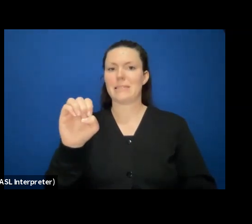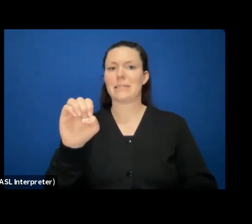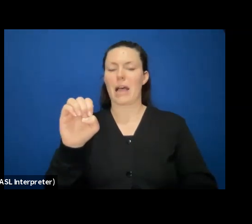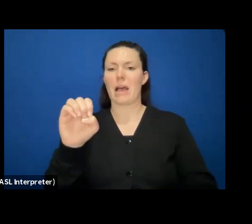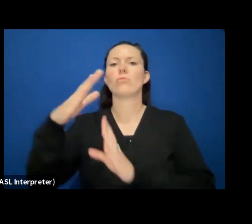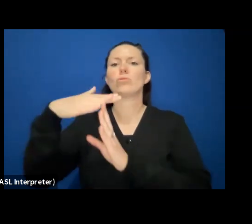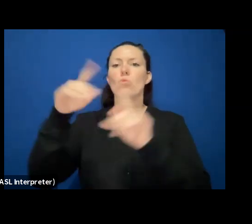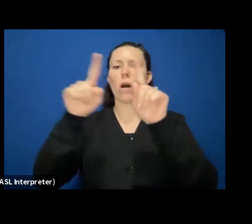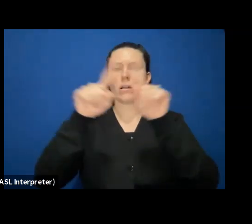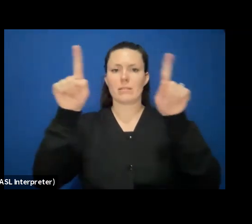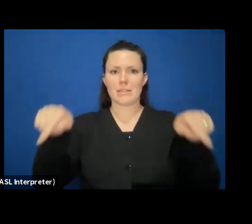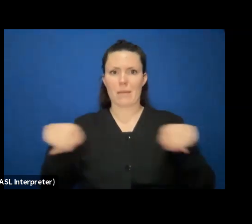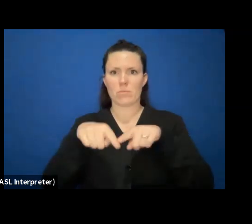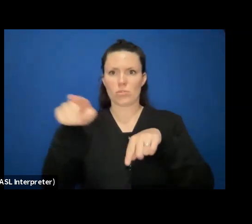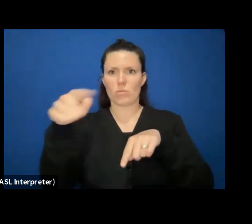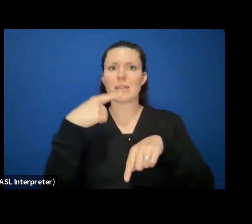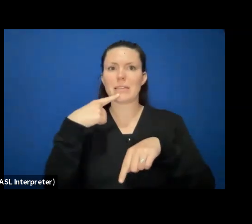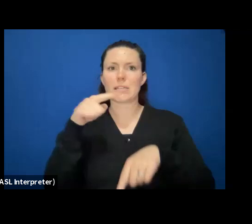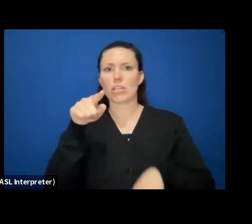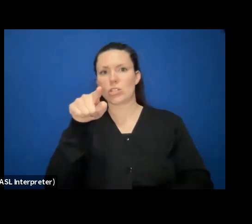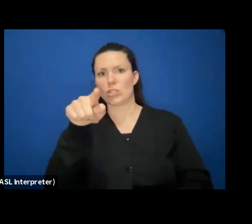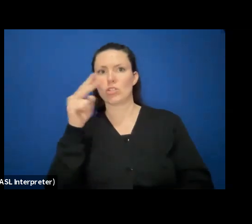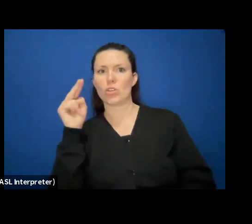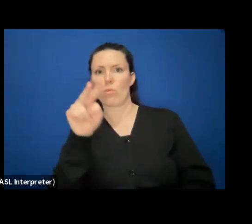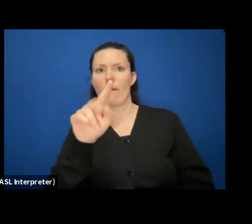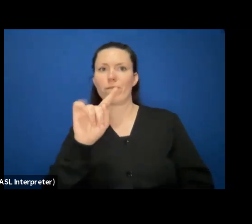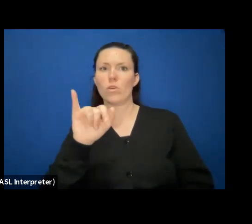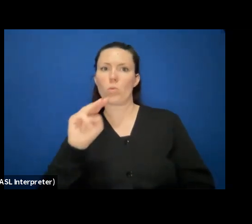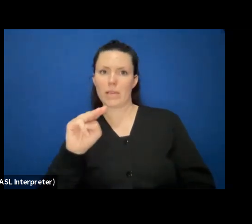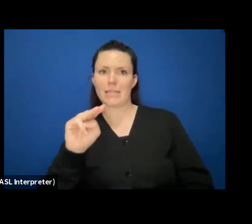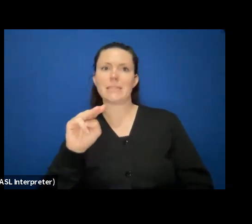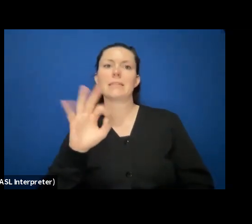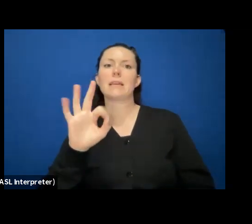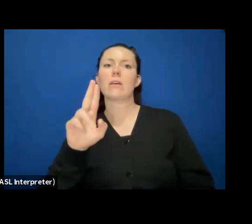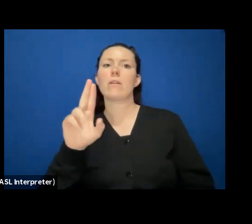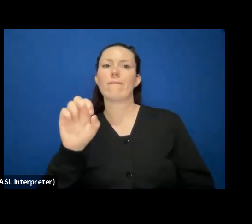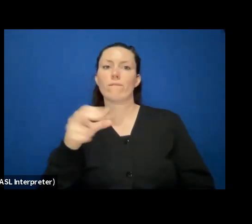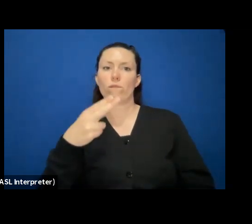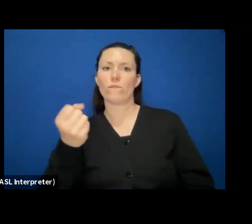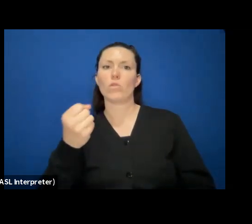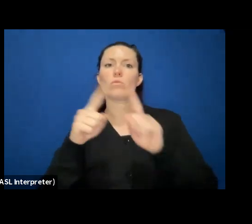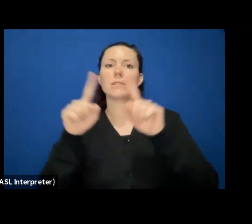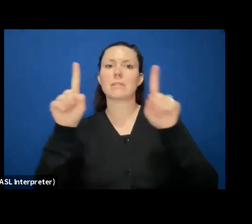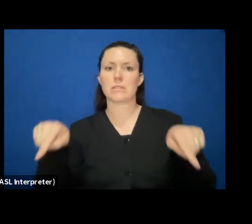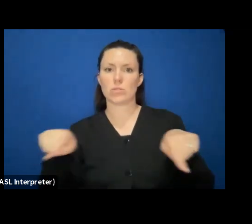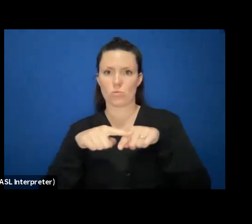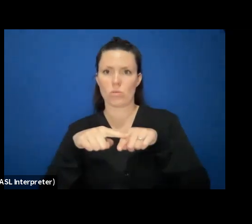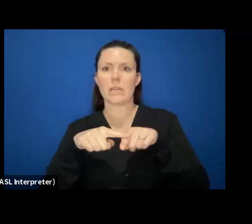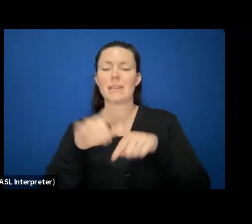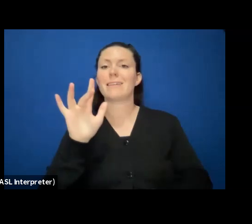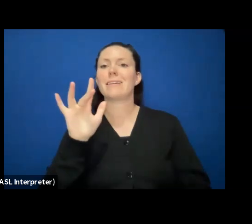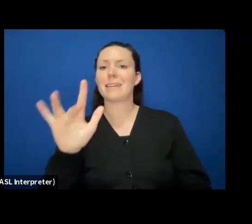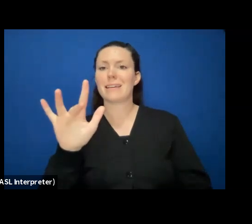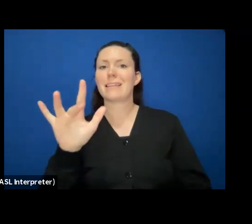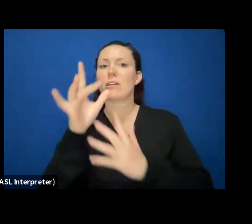of the screen where it says you are viewing Tim Fuchs's screen or Tim Fuchs is sharing his screen, click on the